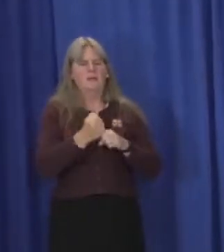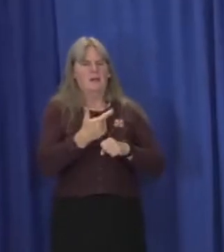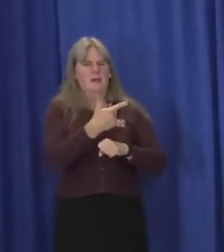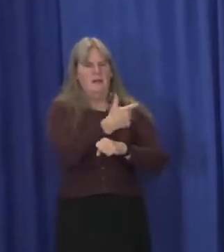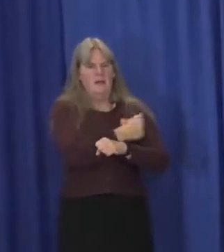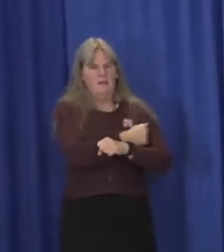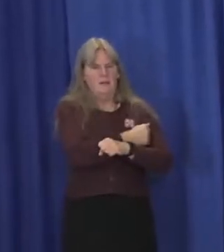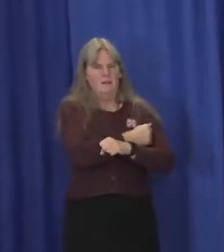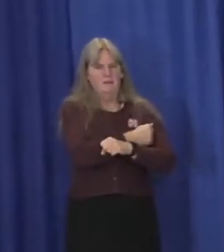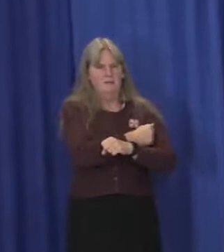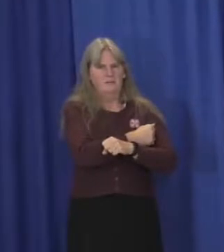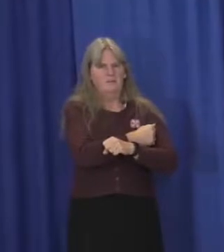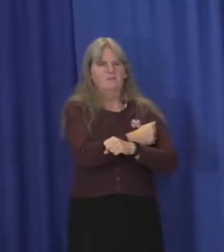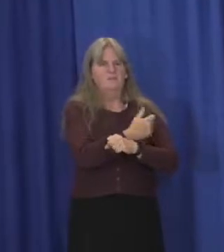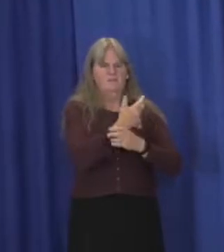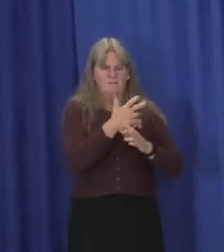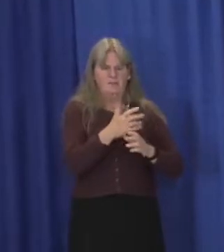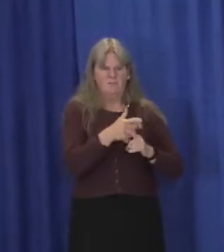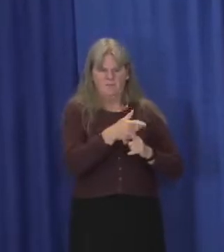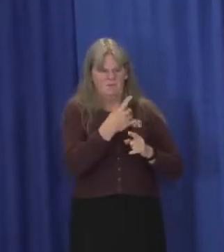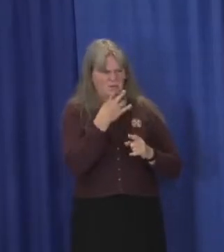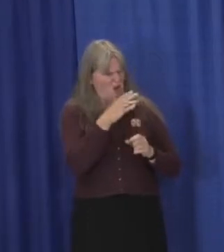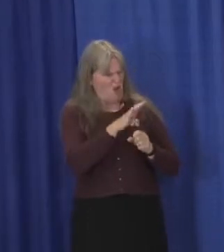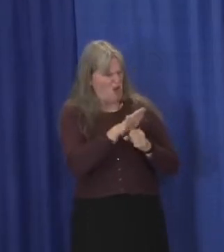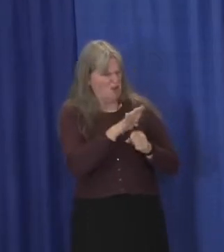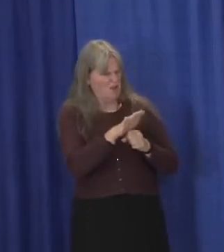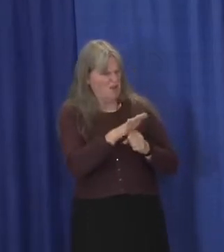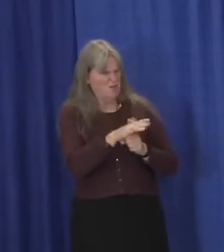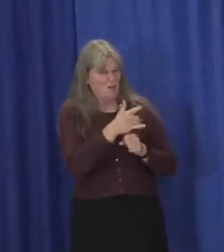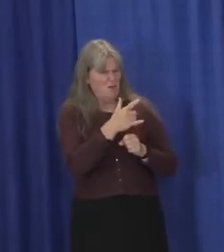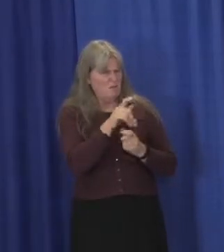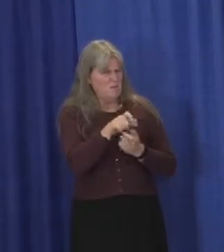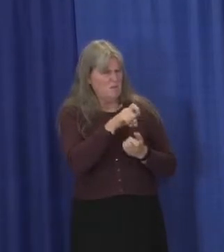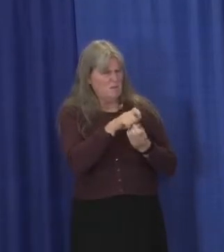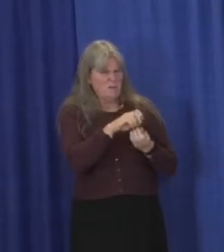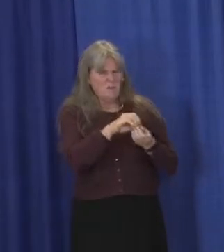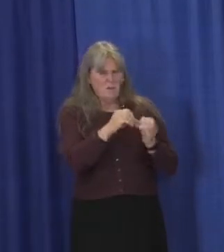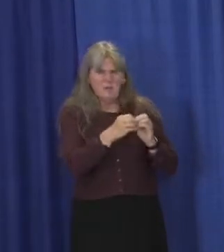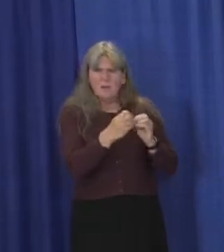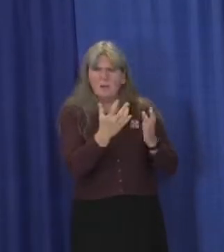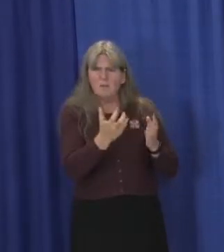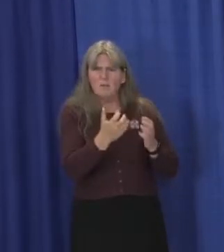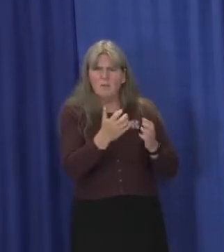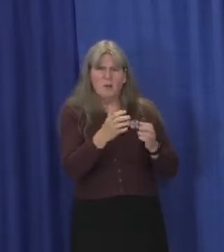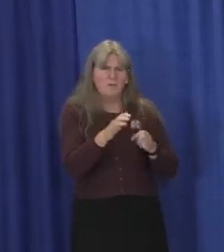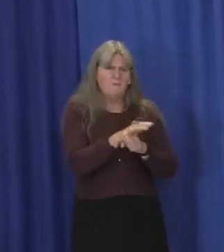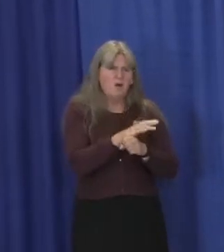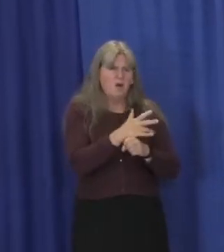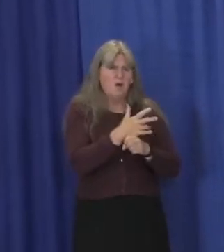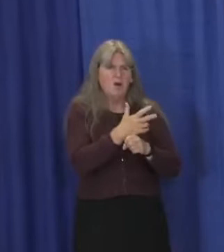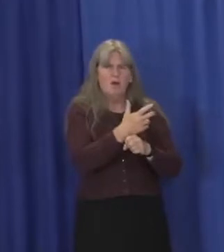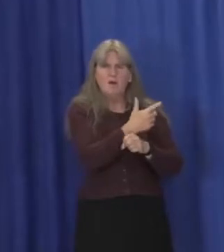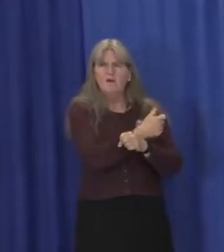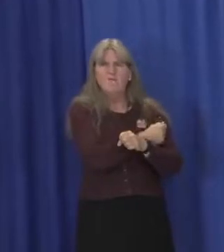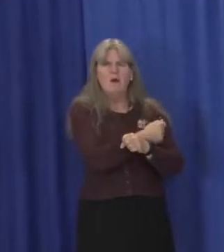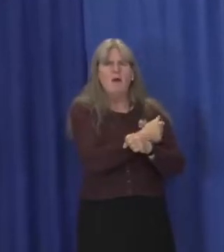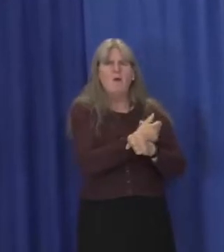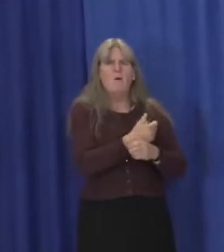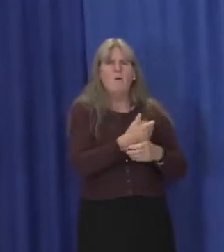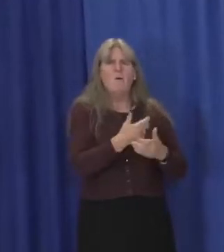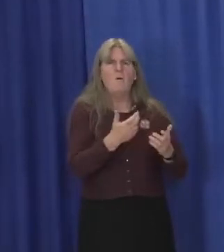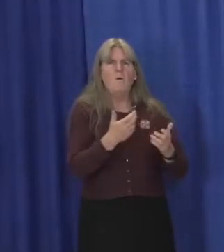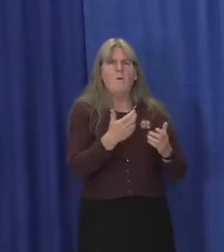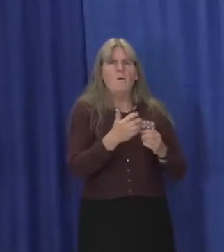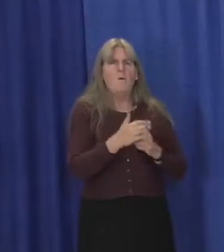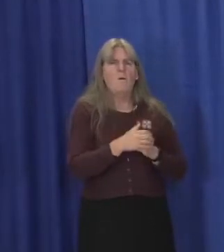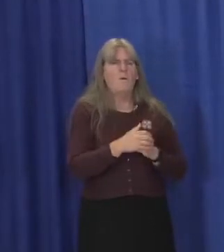not enough. So I was wondering if you had like a specific target in mind in terms of rates, as the territory is